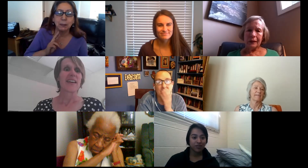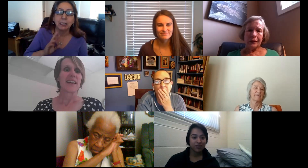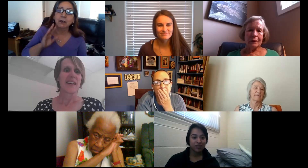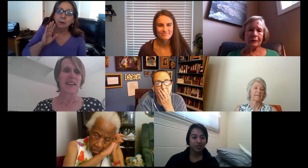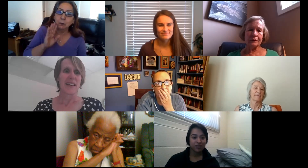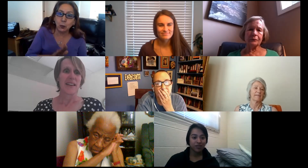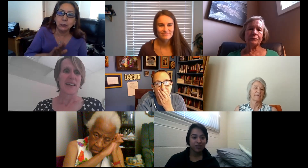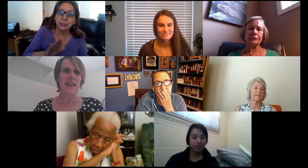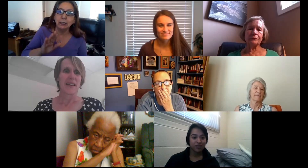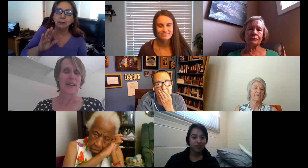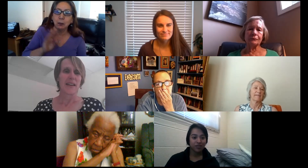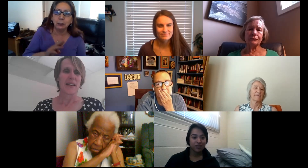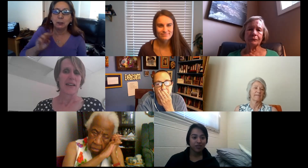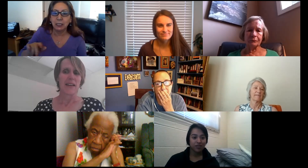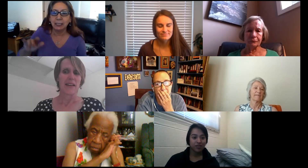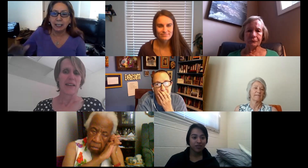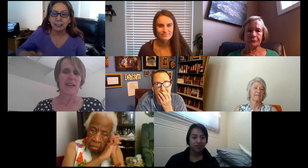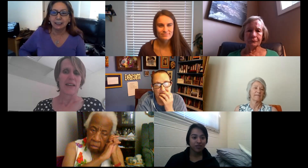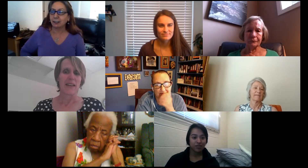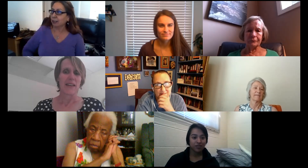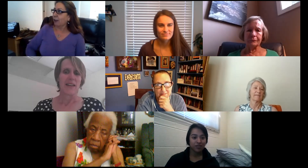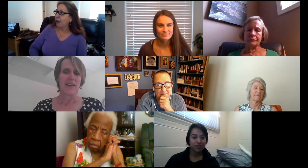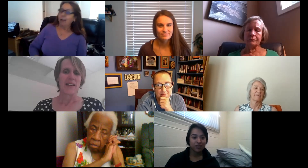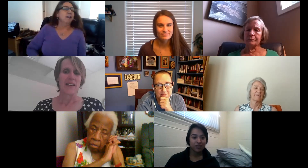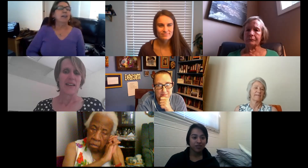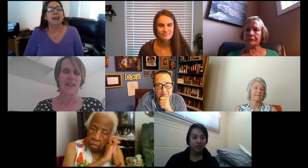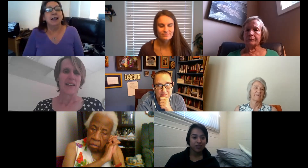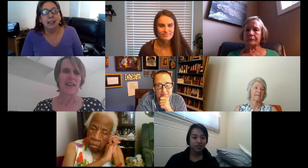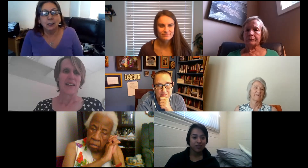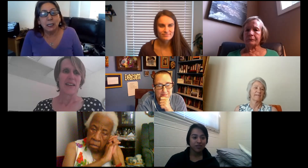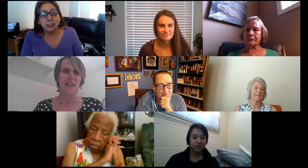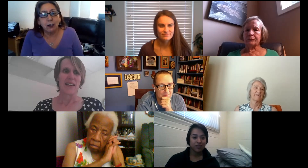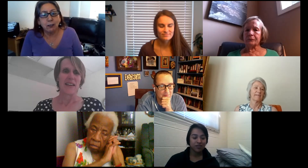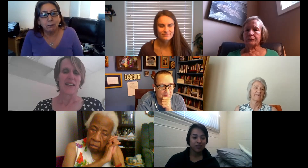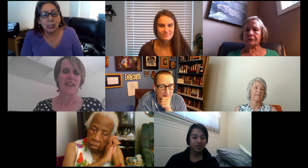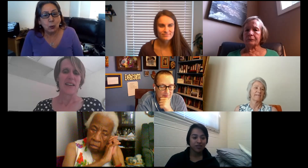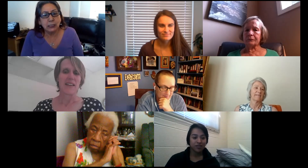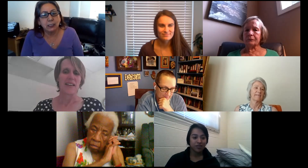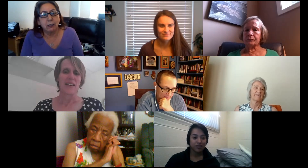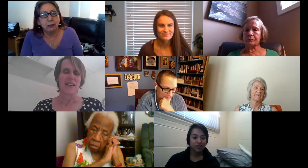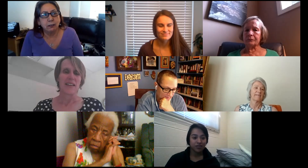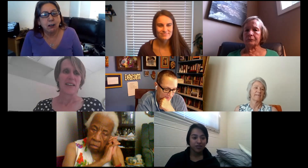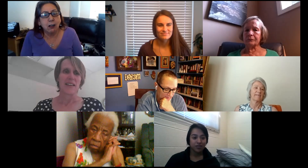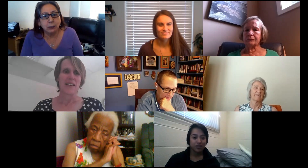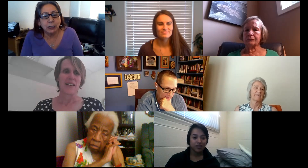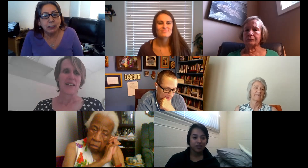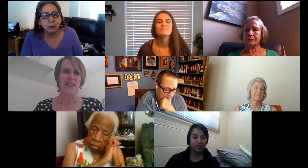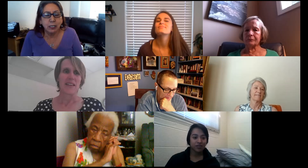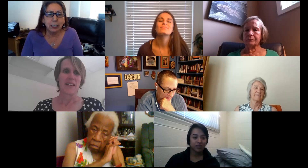but Rosemary Yanez. I'm like, so my oldest daughter calls me